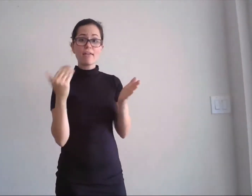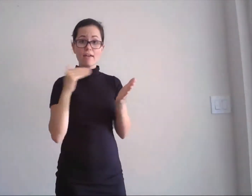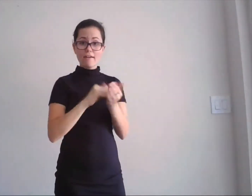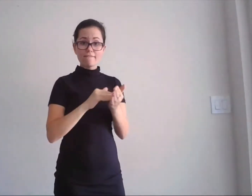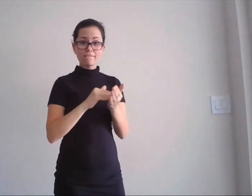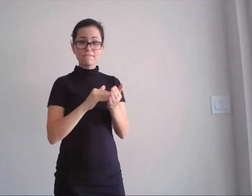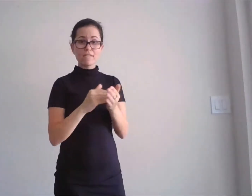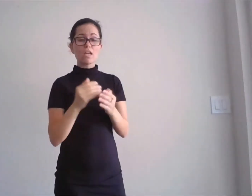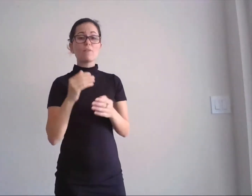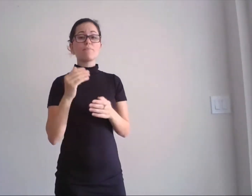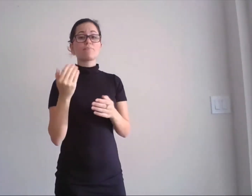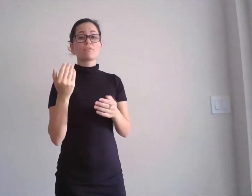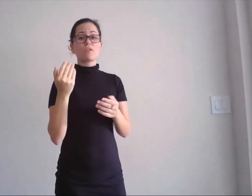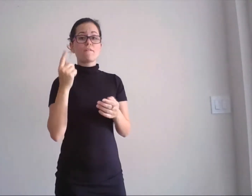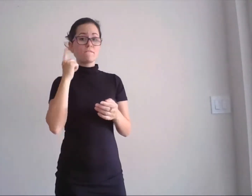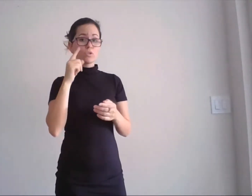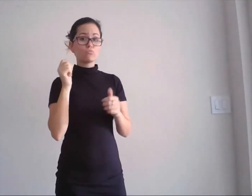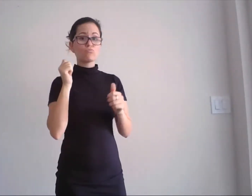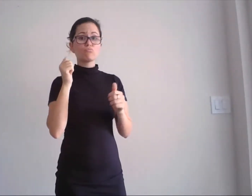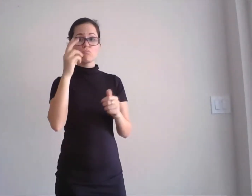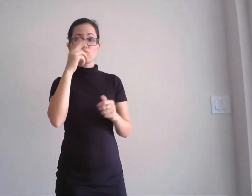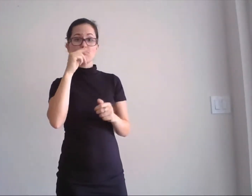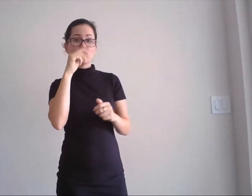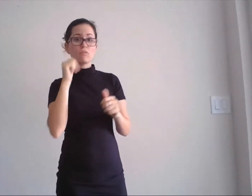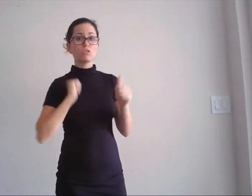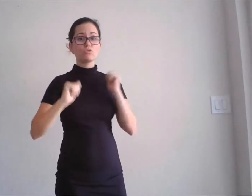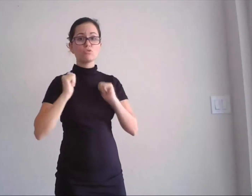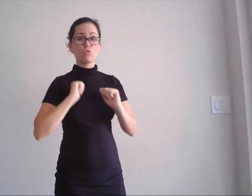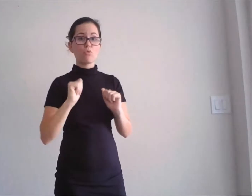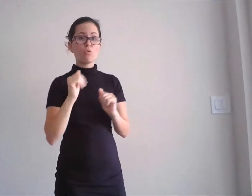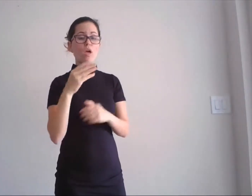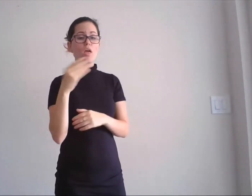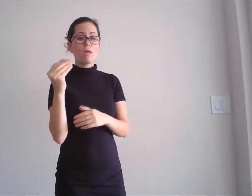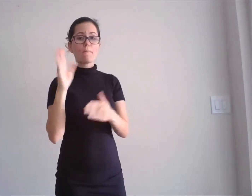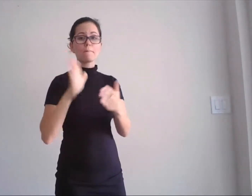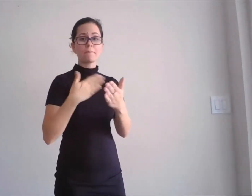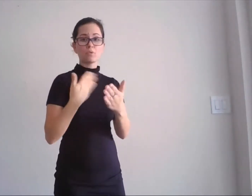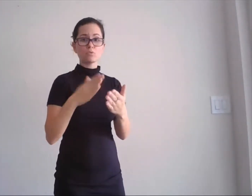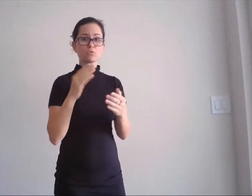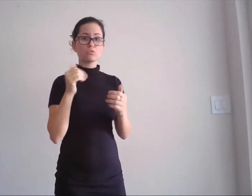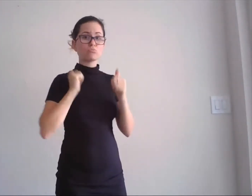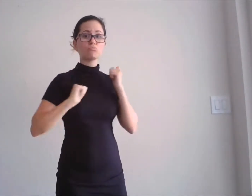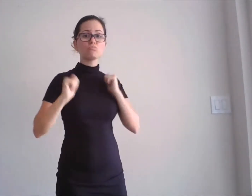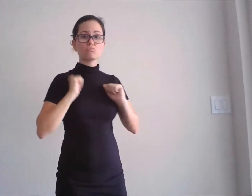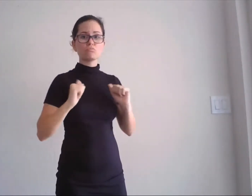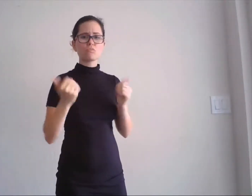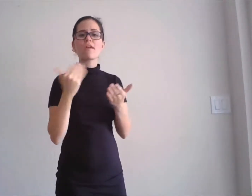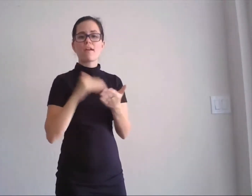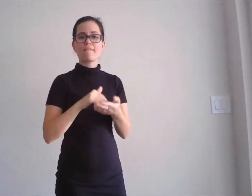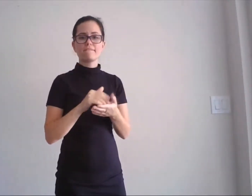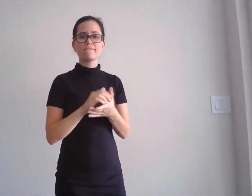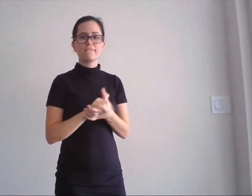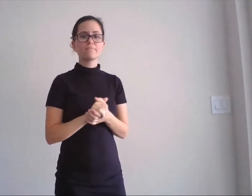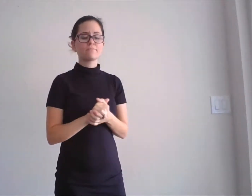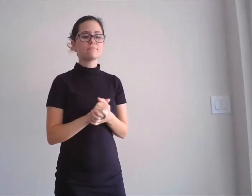the 8th, Albuquerque, New Mexico, November 20th, Phoenix, Arizona, the 21st, Sacramento, California,